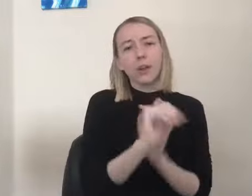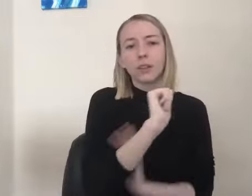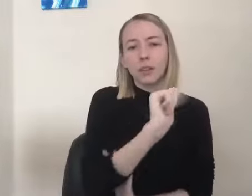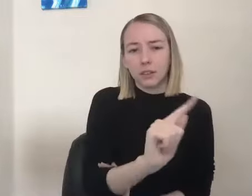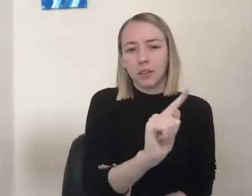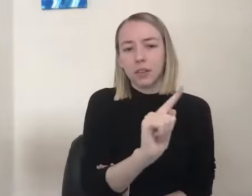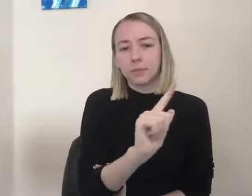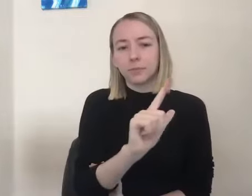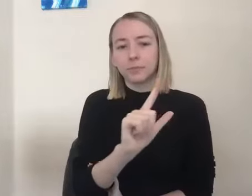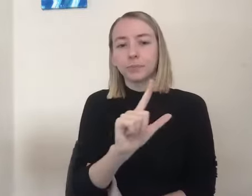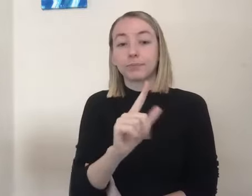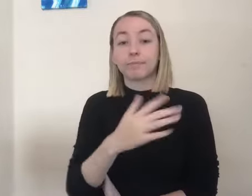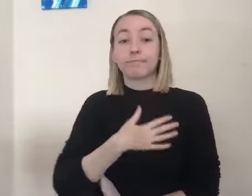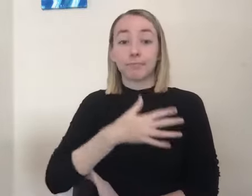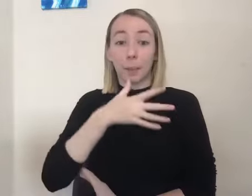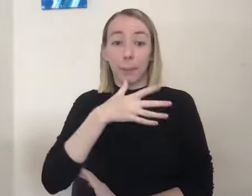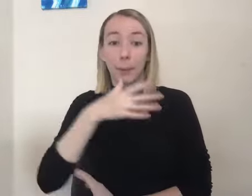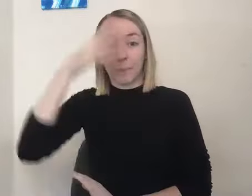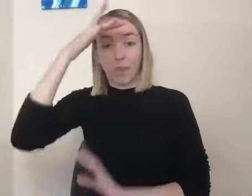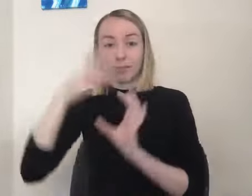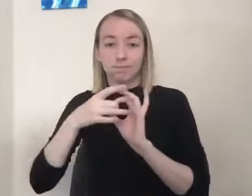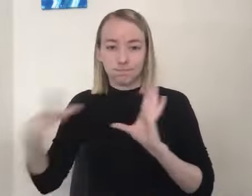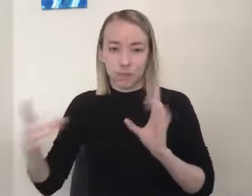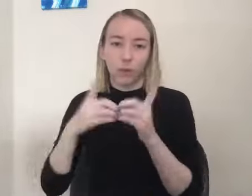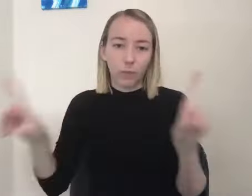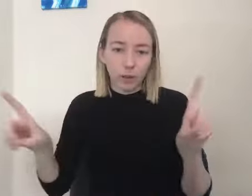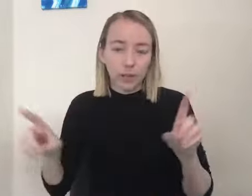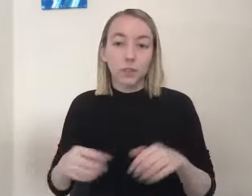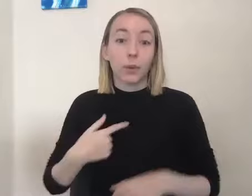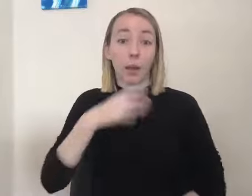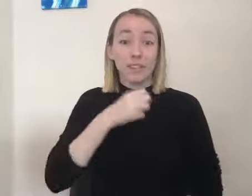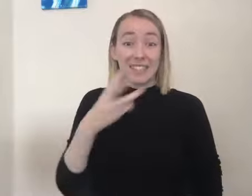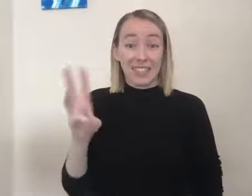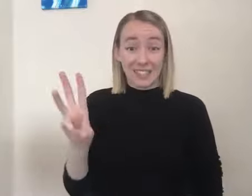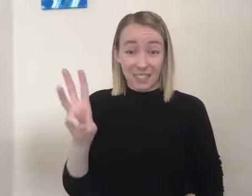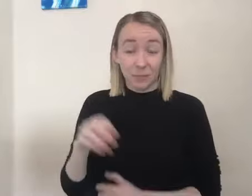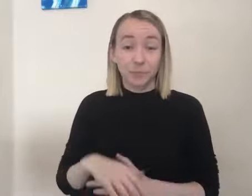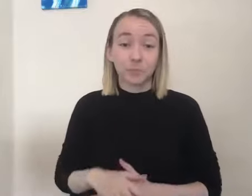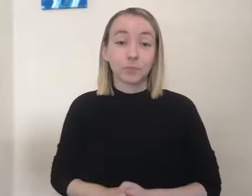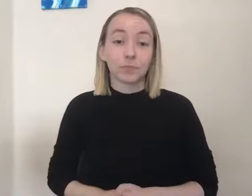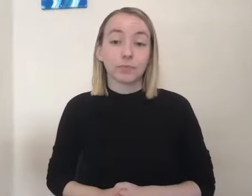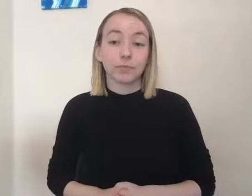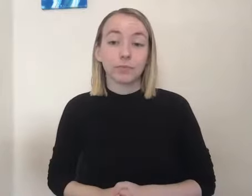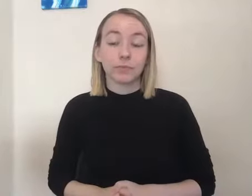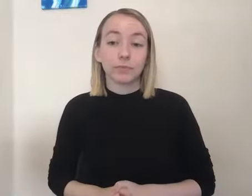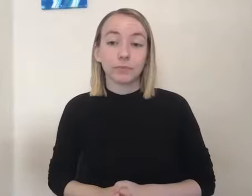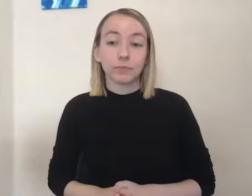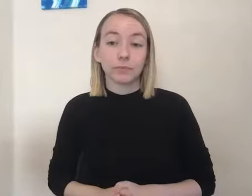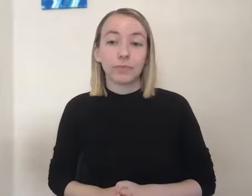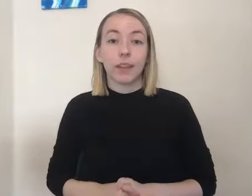nothing. So I knew I had that to change. But I can also remember coming into Al-Anon, and my mother left